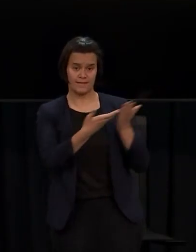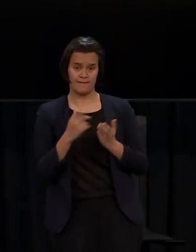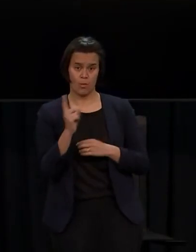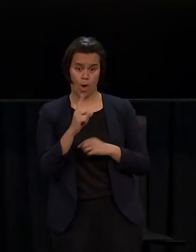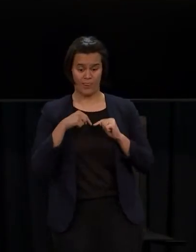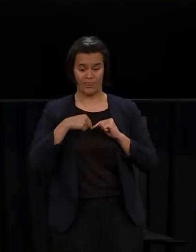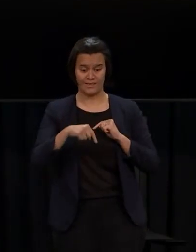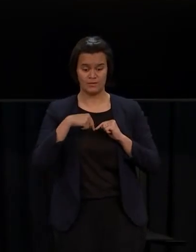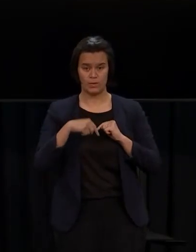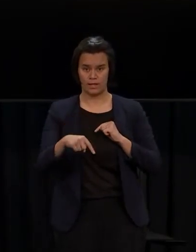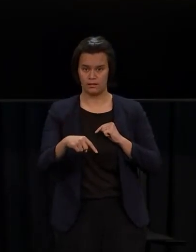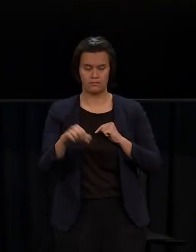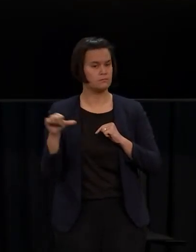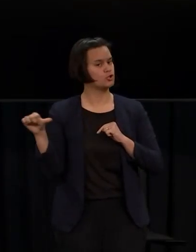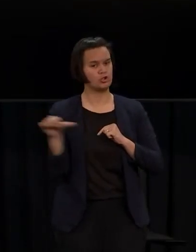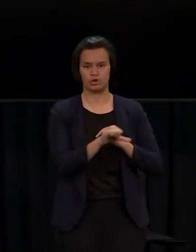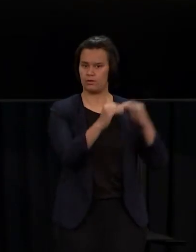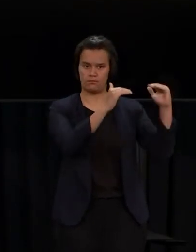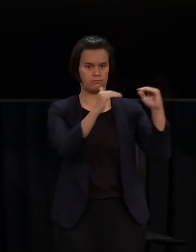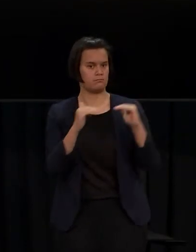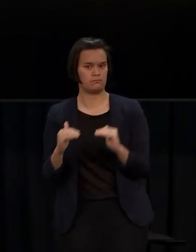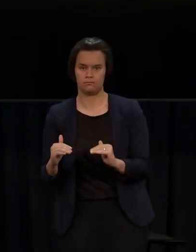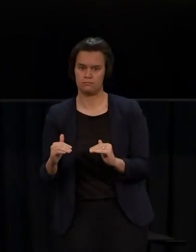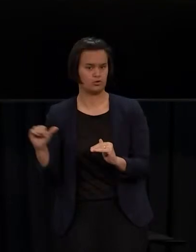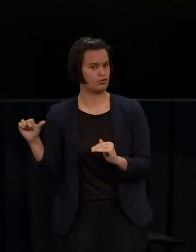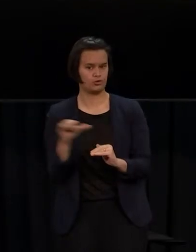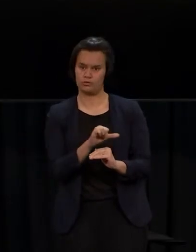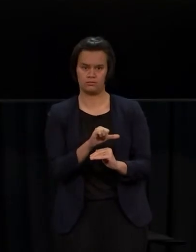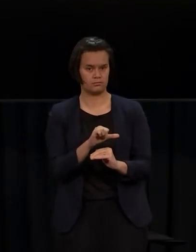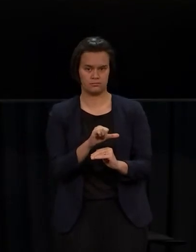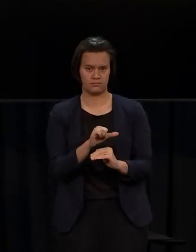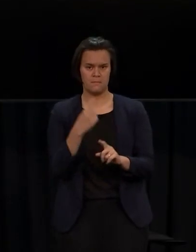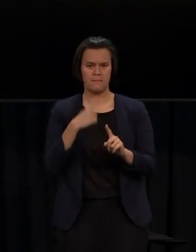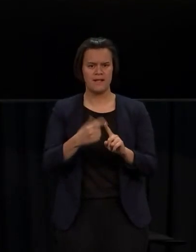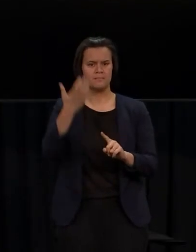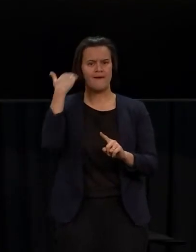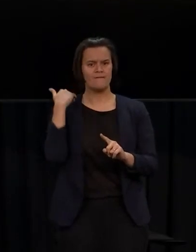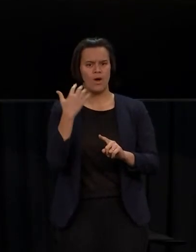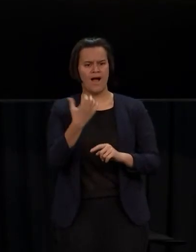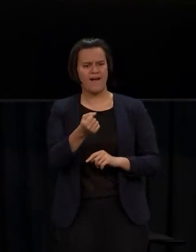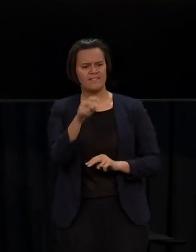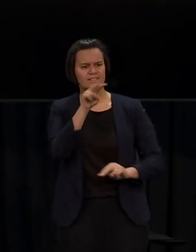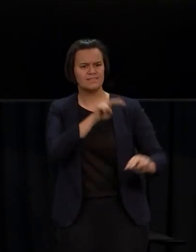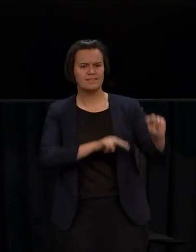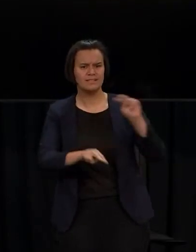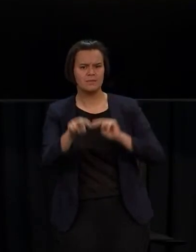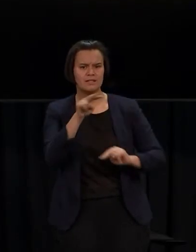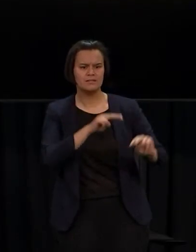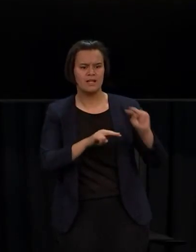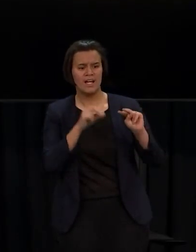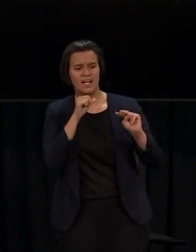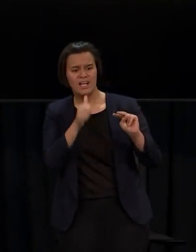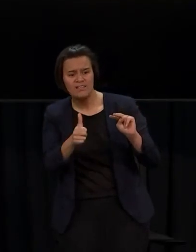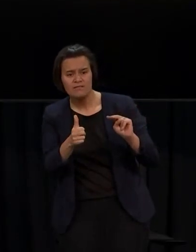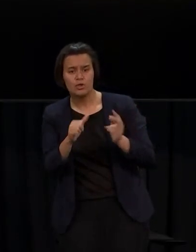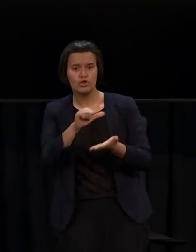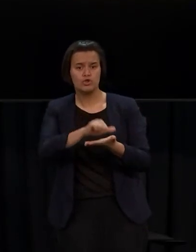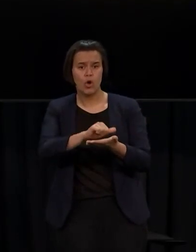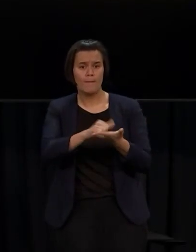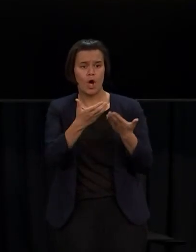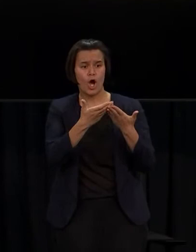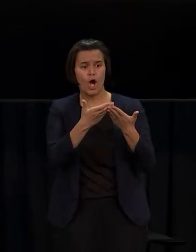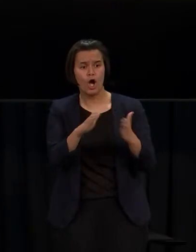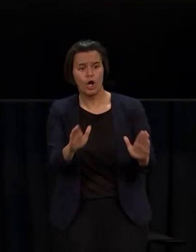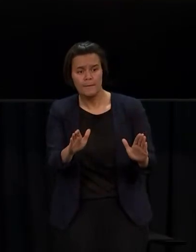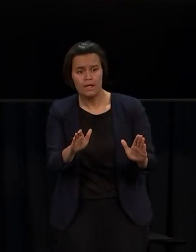in moving next week. The advice we had was there was a view from a previous risk assessment that adding in retail at that point would not add a market